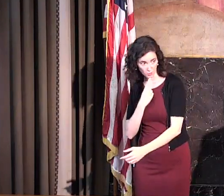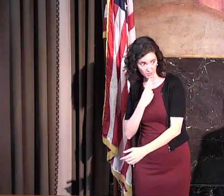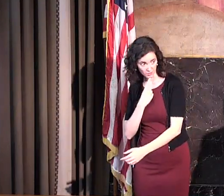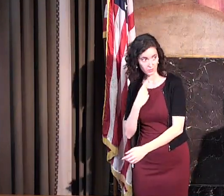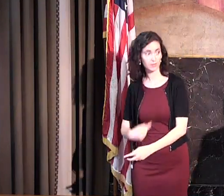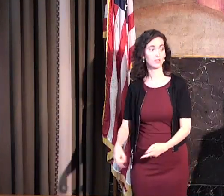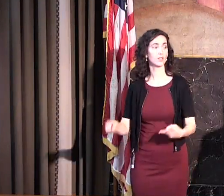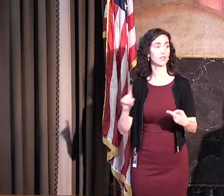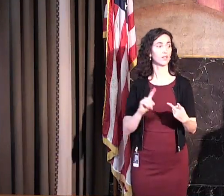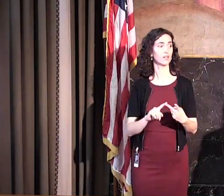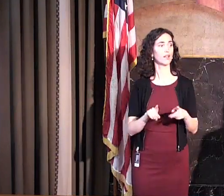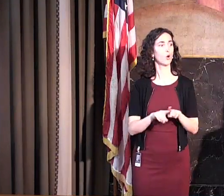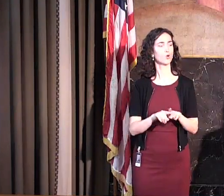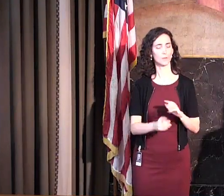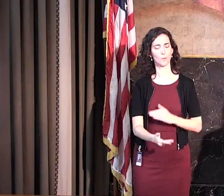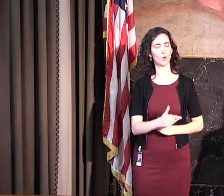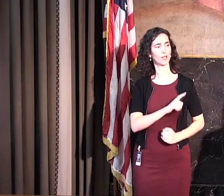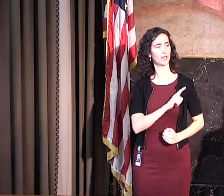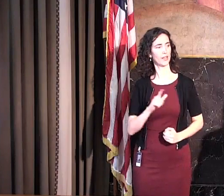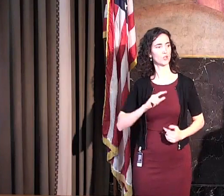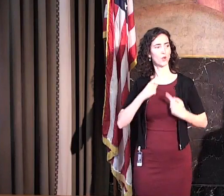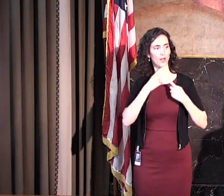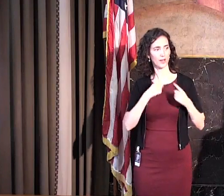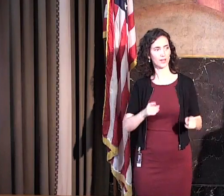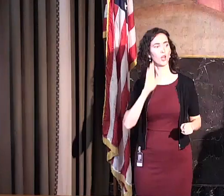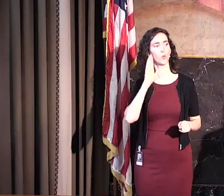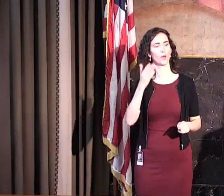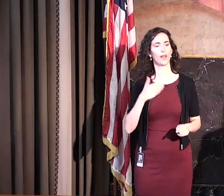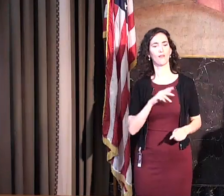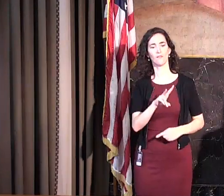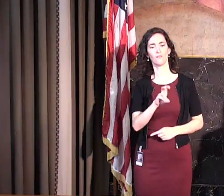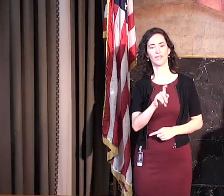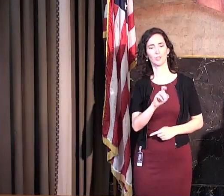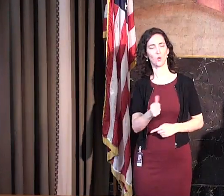on the legislature's announcement this morning that there will indeed be a veto session.